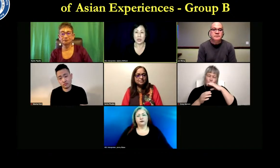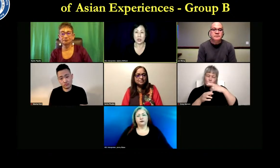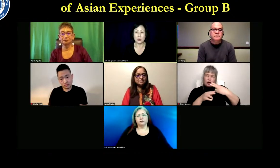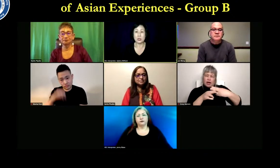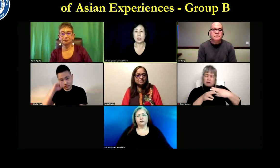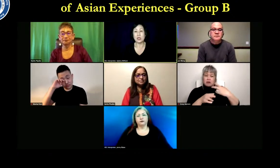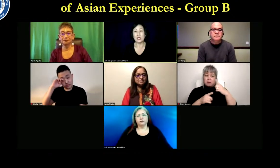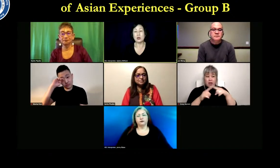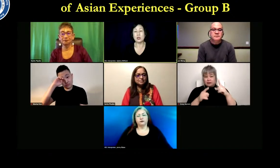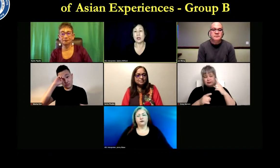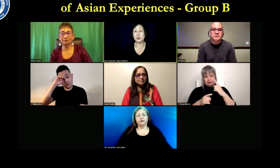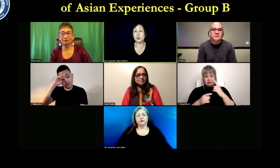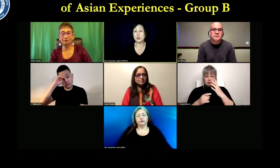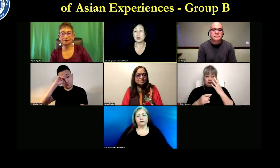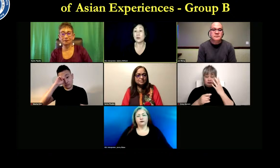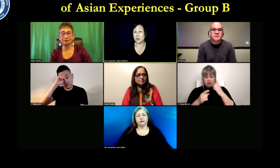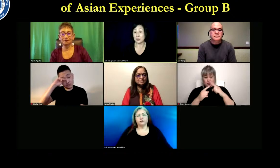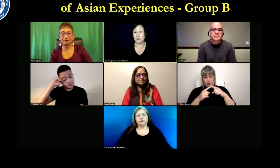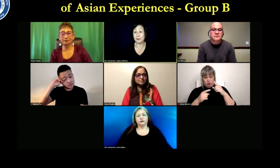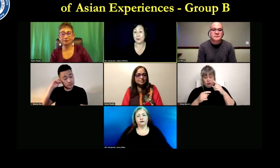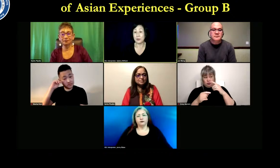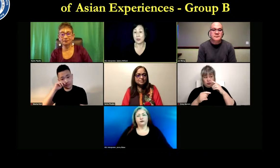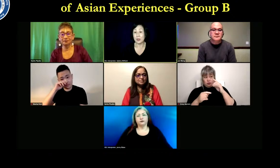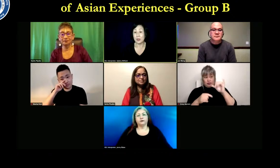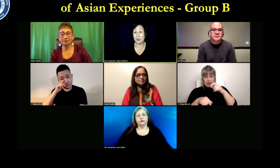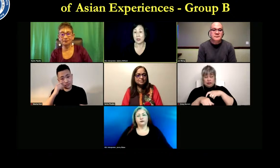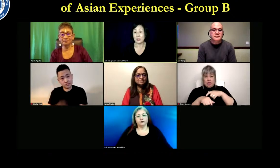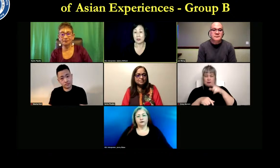through. And I noticed that their names were different.